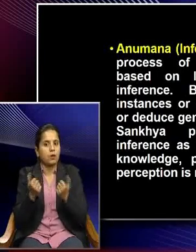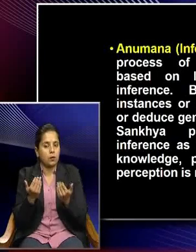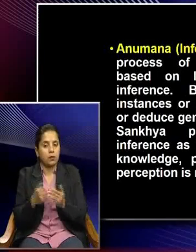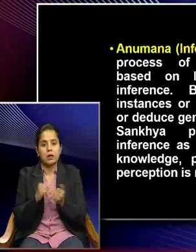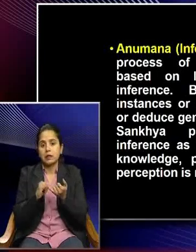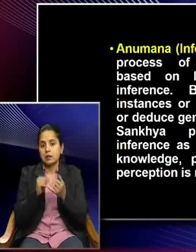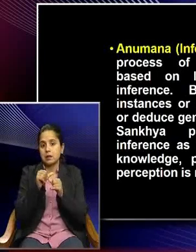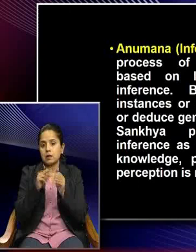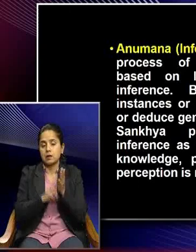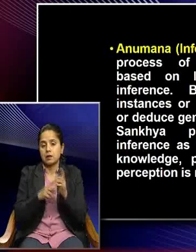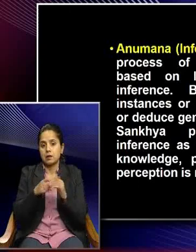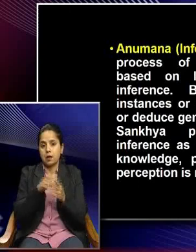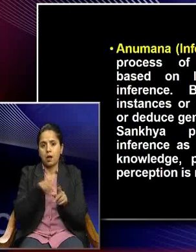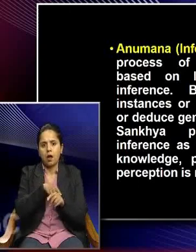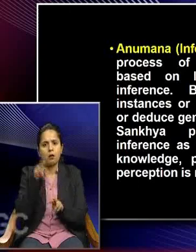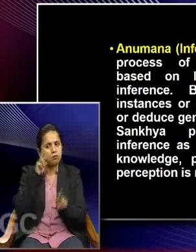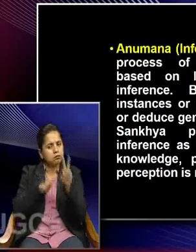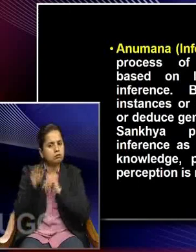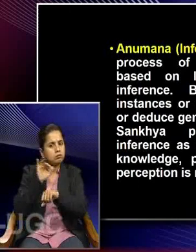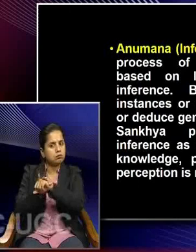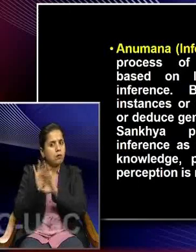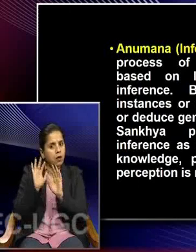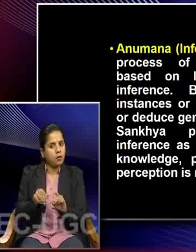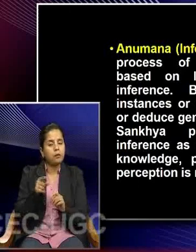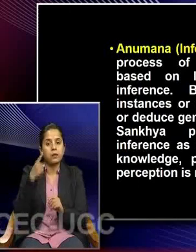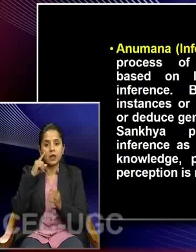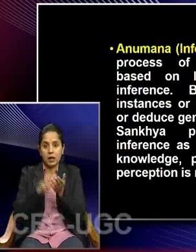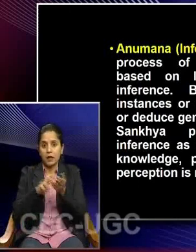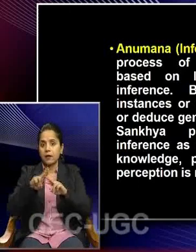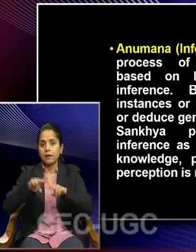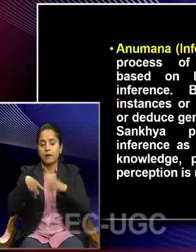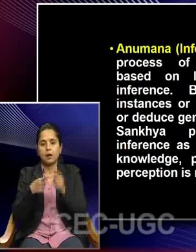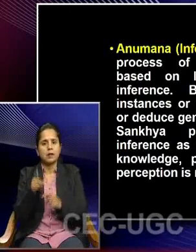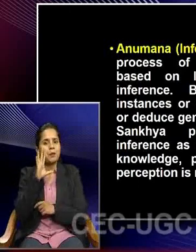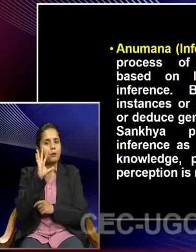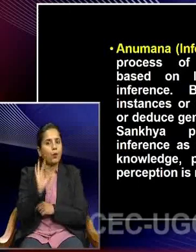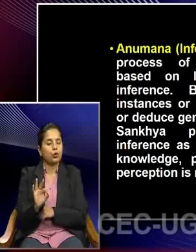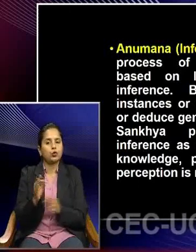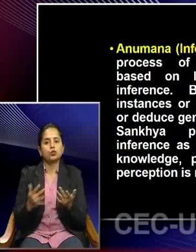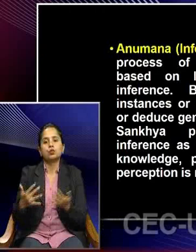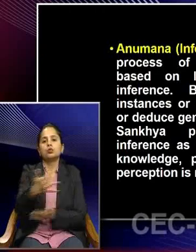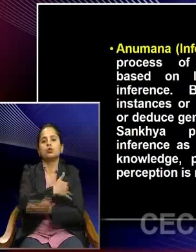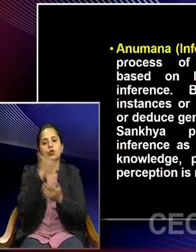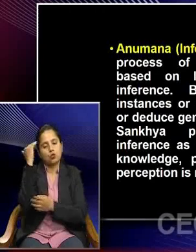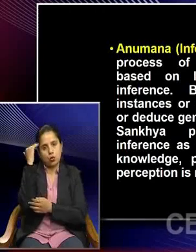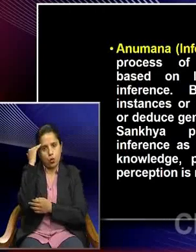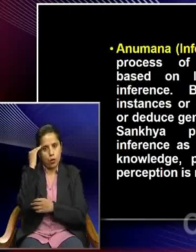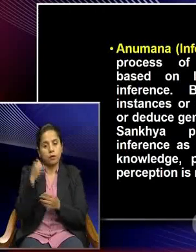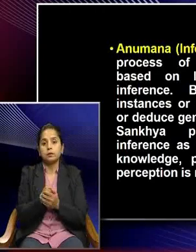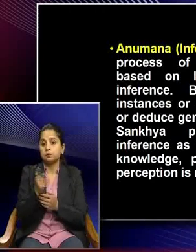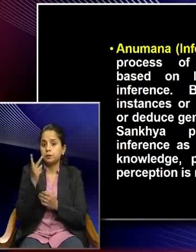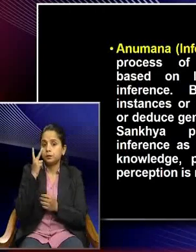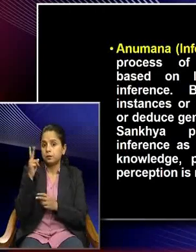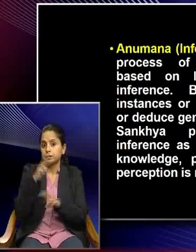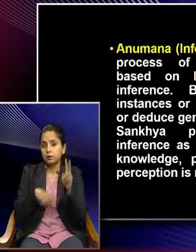Sāṅkhya philosophy recognizes inference as an important source of knowledge,